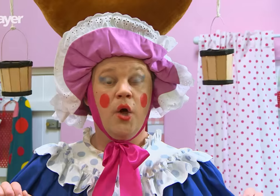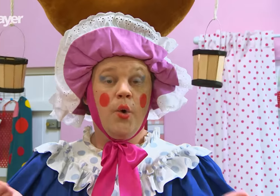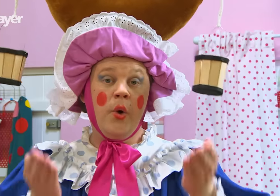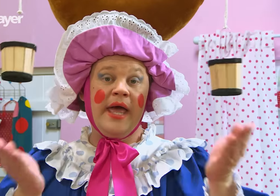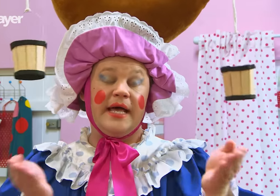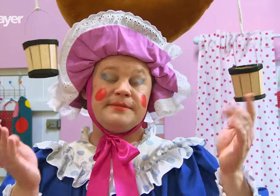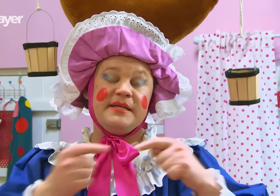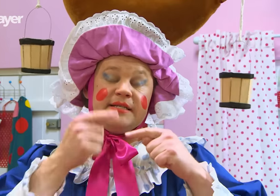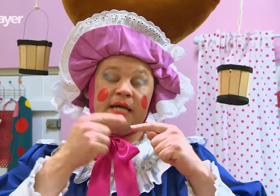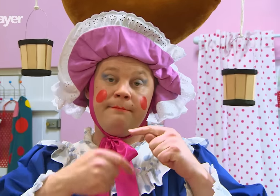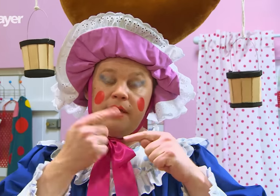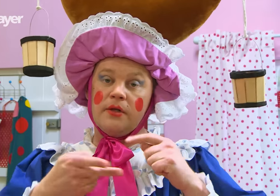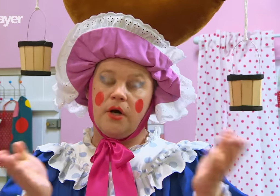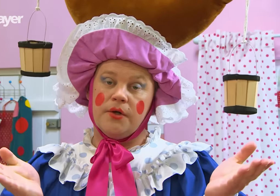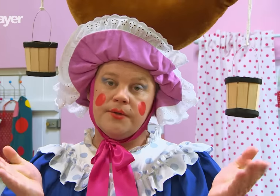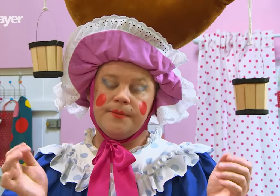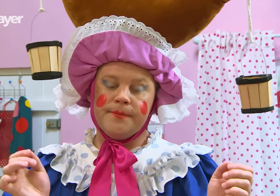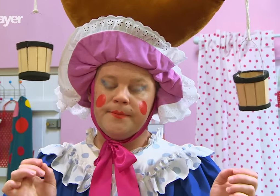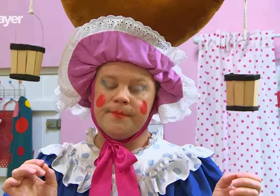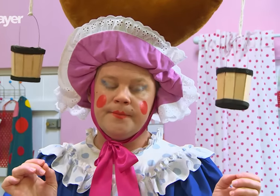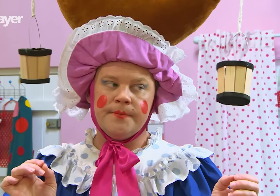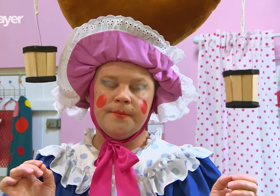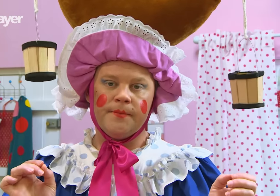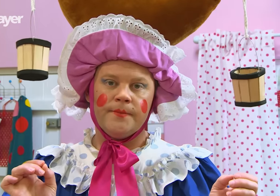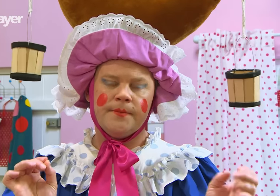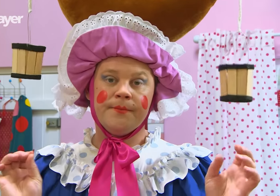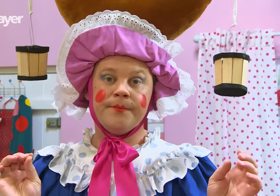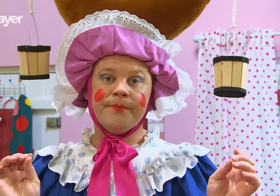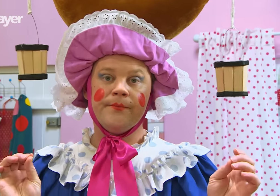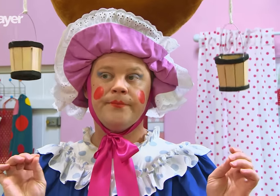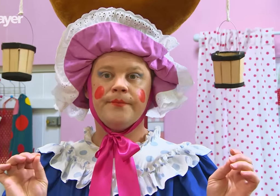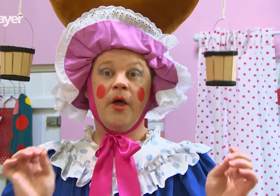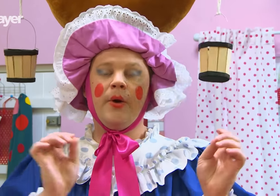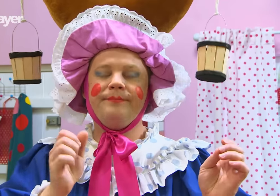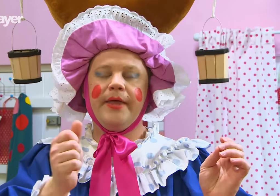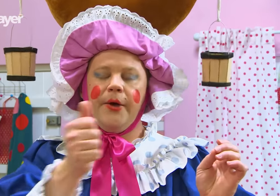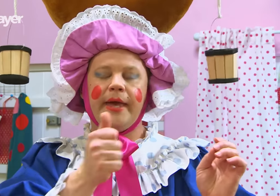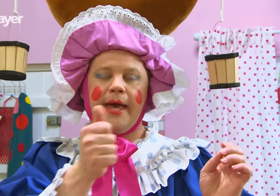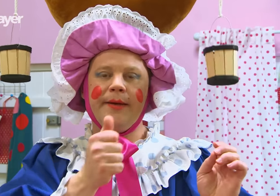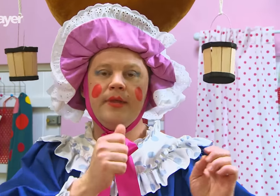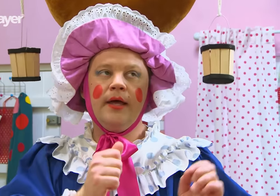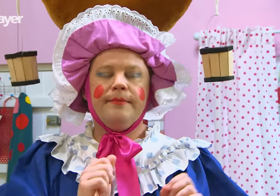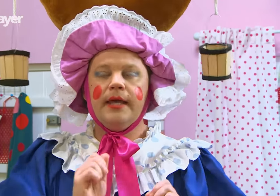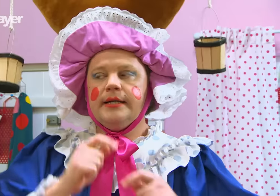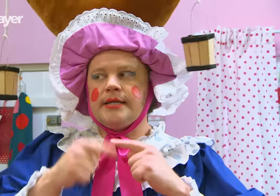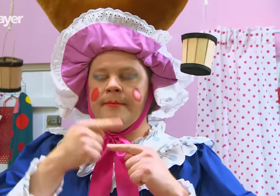Oh, where's Mr. Tumble gone? It's Tumble Tiger. Oh, okay.